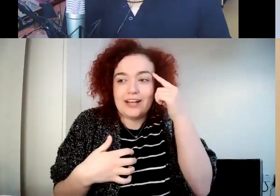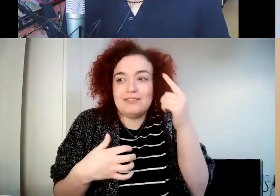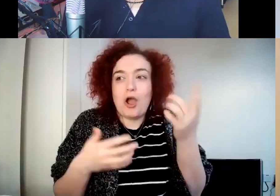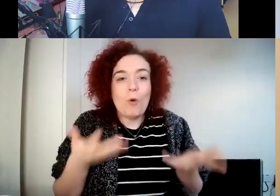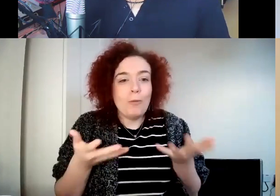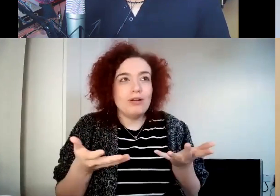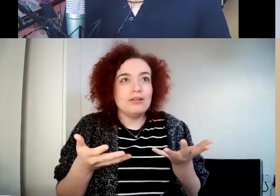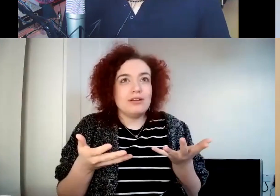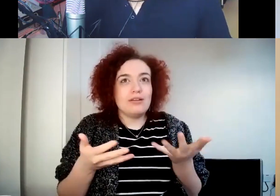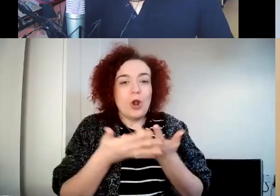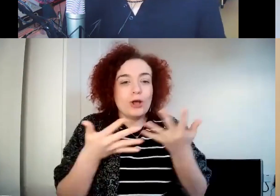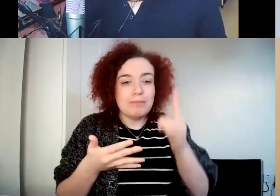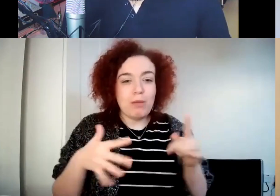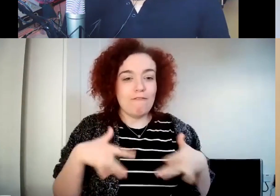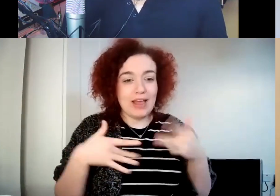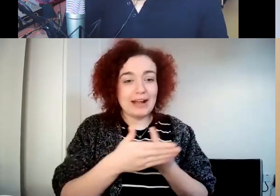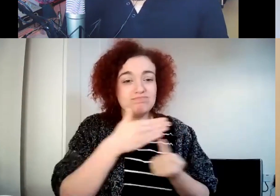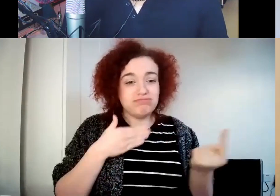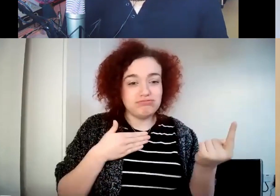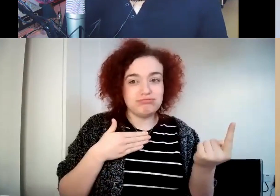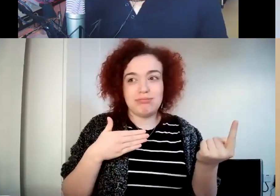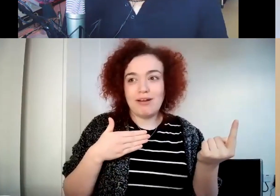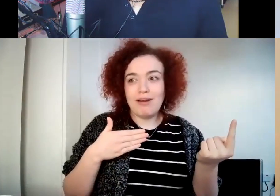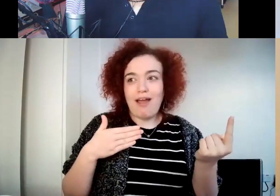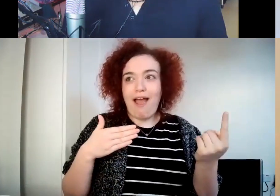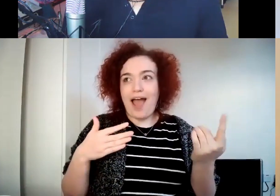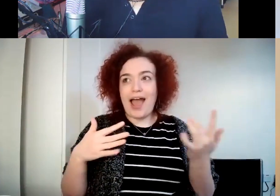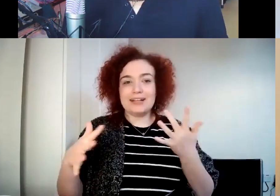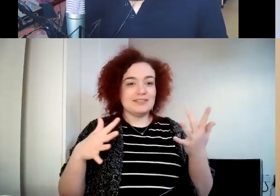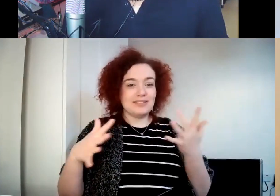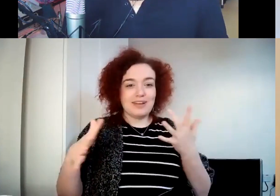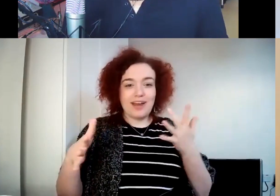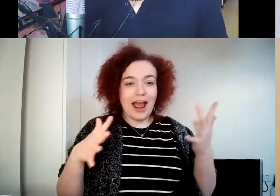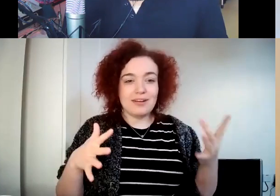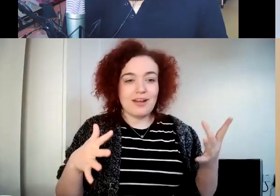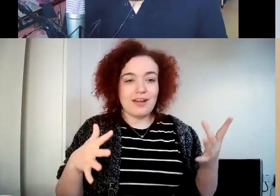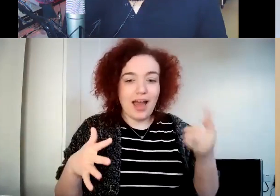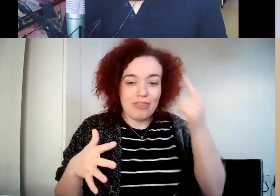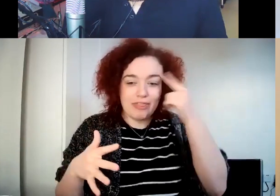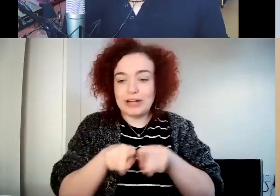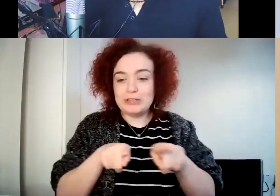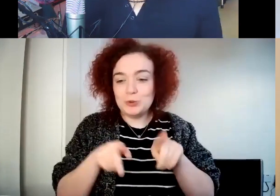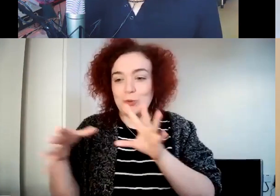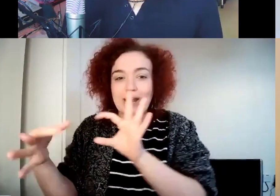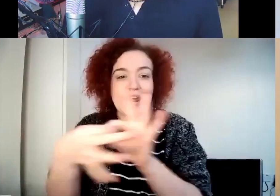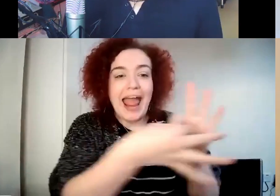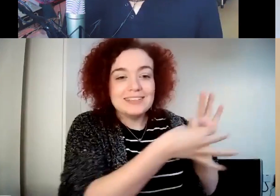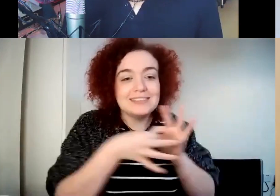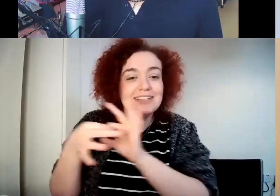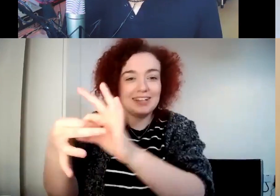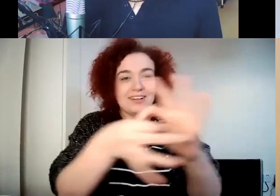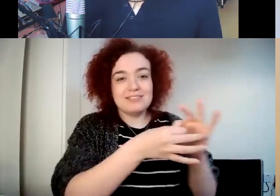with the production, and that's what's exciting. I think at the moment, a lot of people are feeling isolated and unsure,